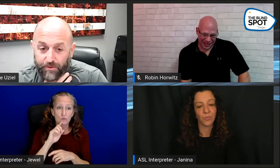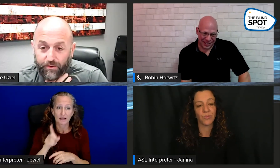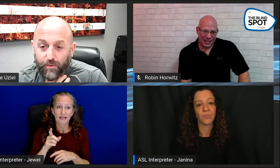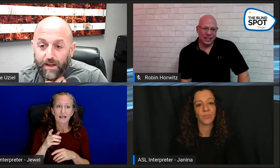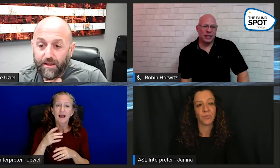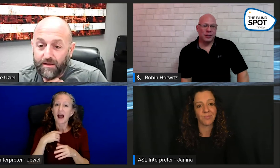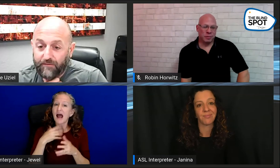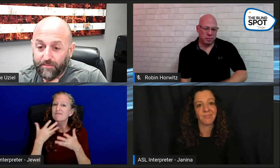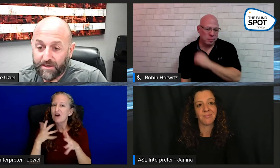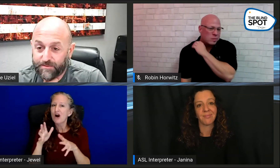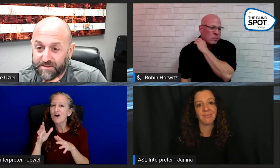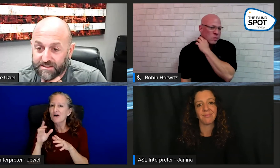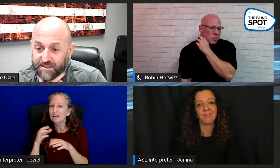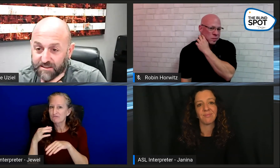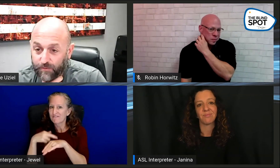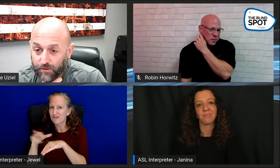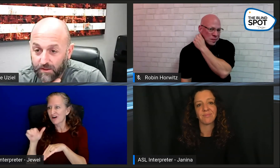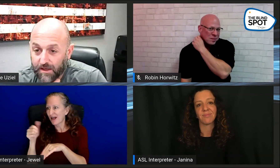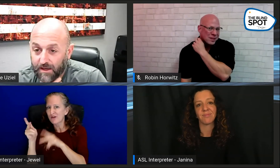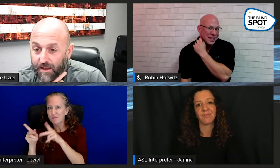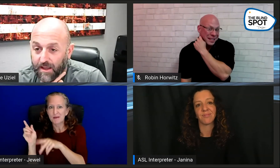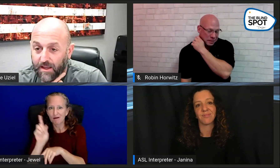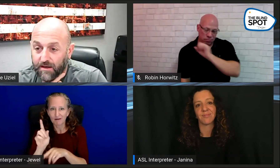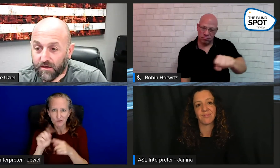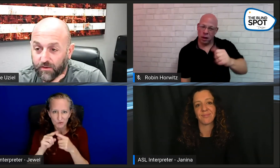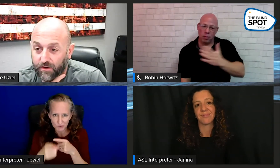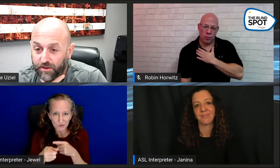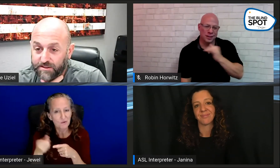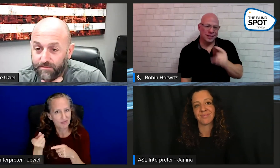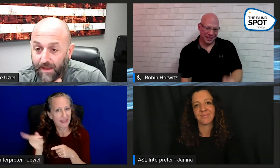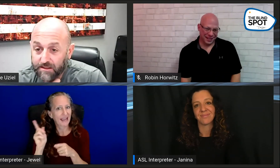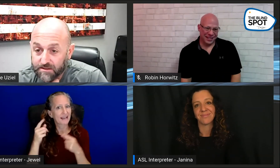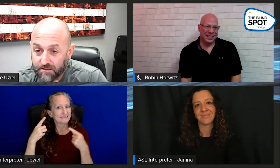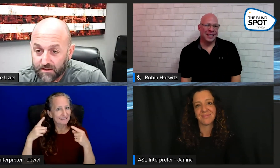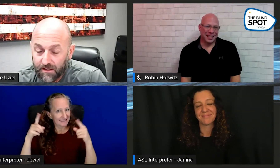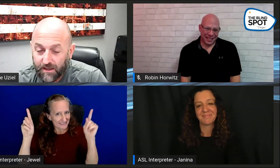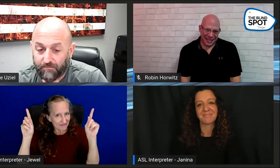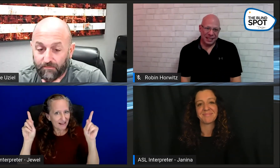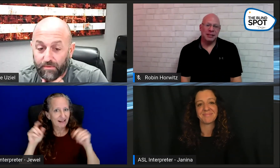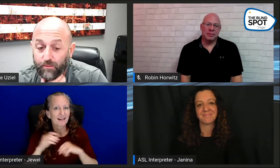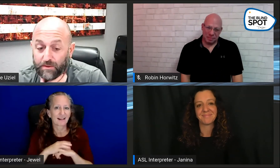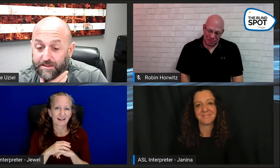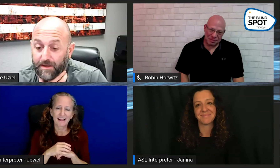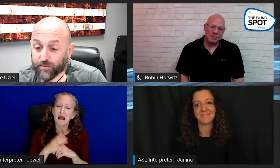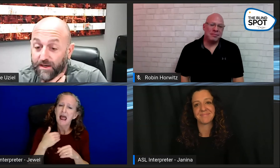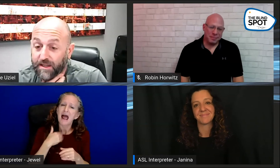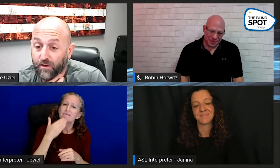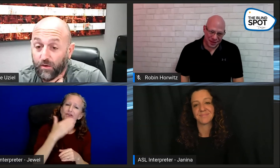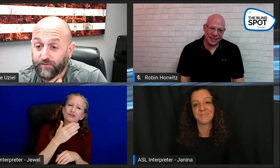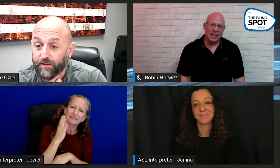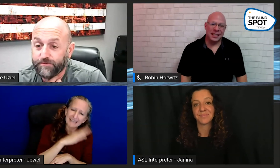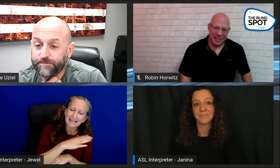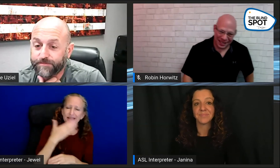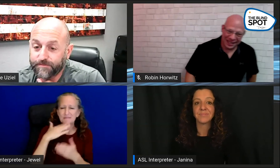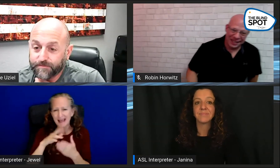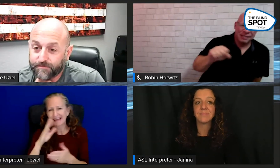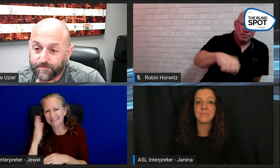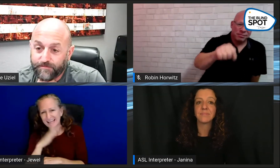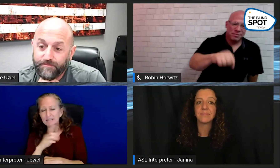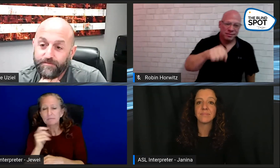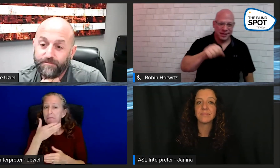couple people your way, and everybody's been successful, and, you know, there are goods and bads. But what's the best way to get a hold of you?